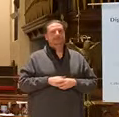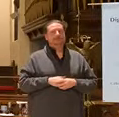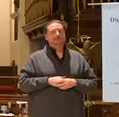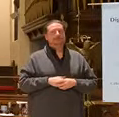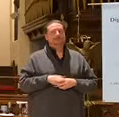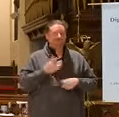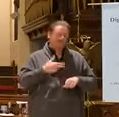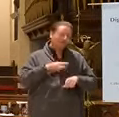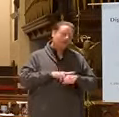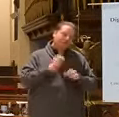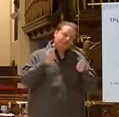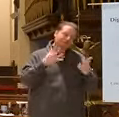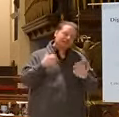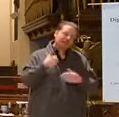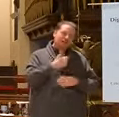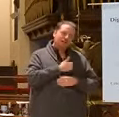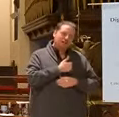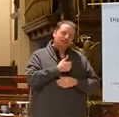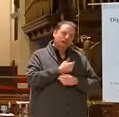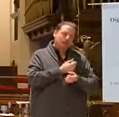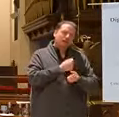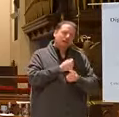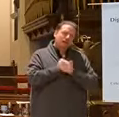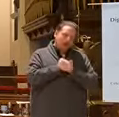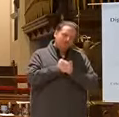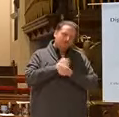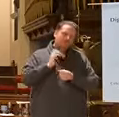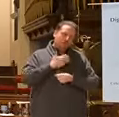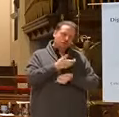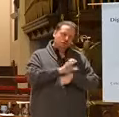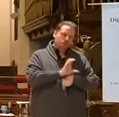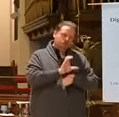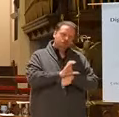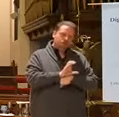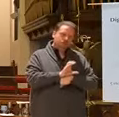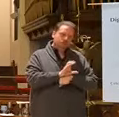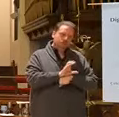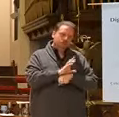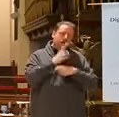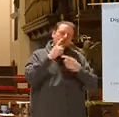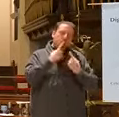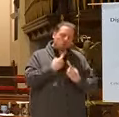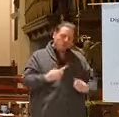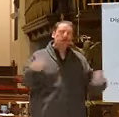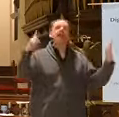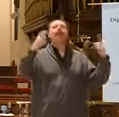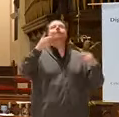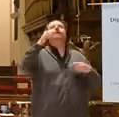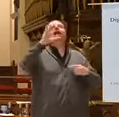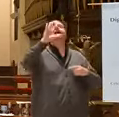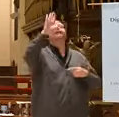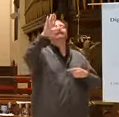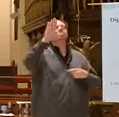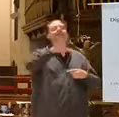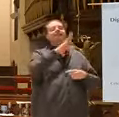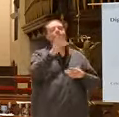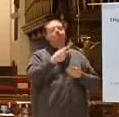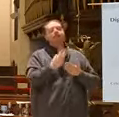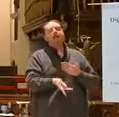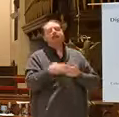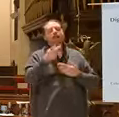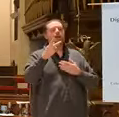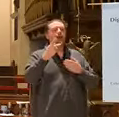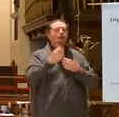And of course, many of us love a church that proclaims God's unconditional love for